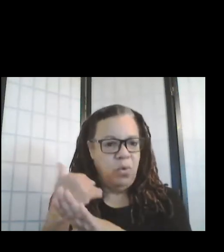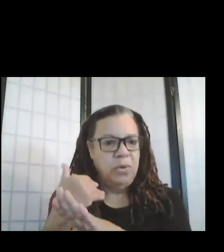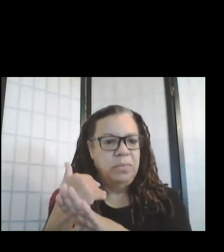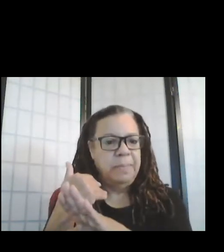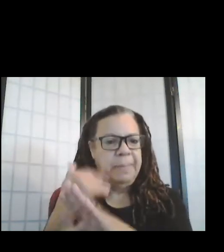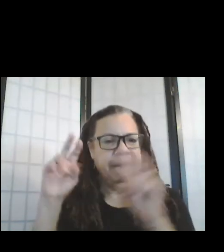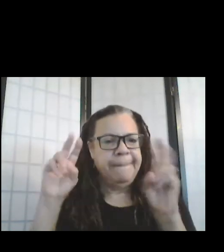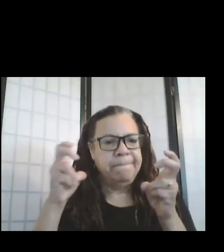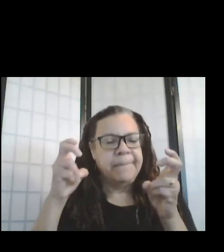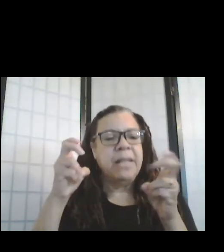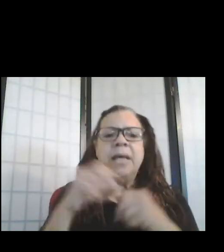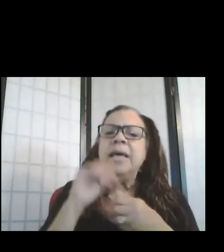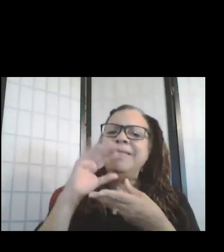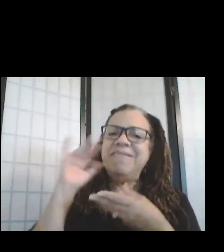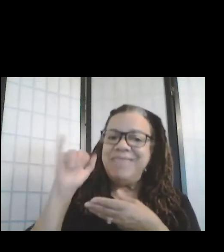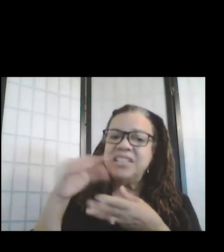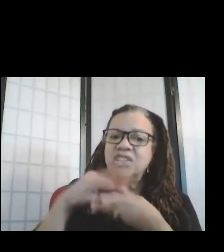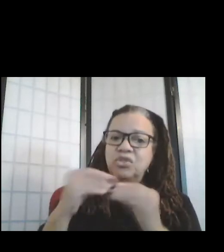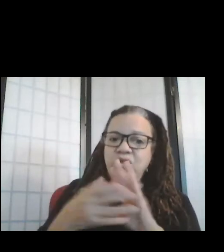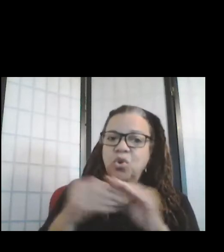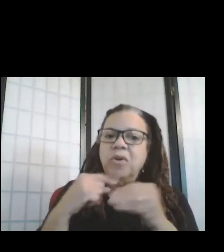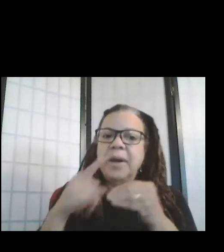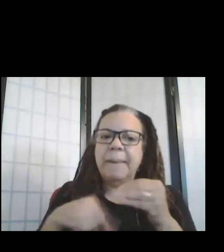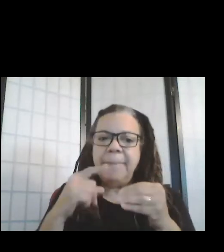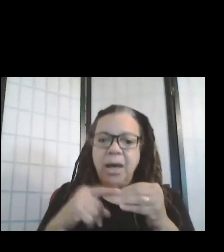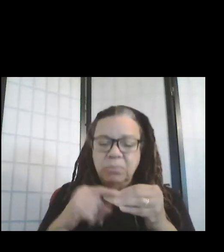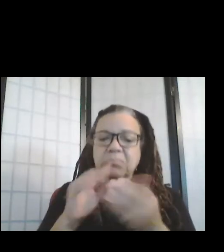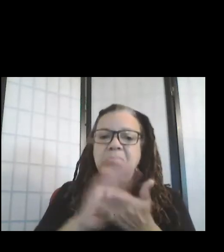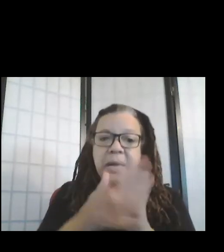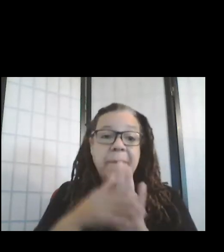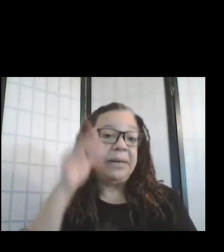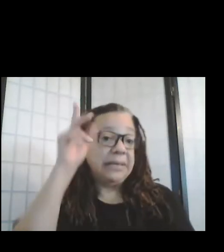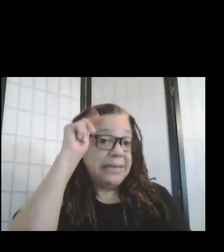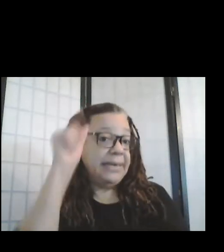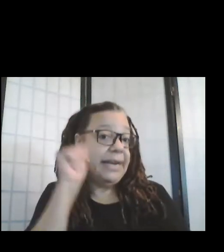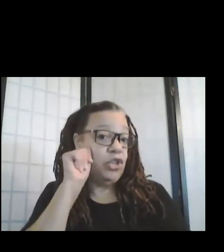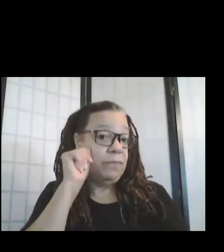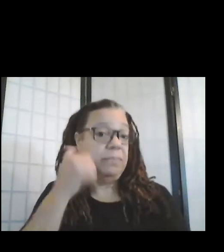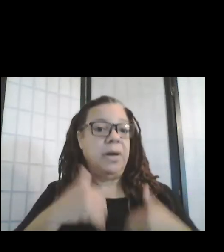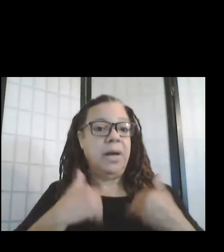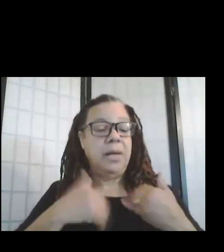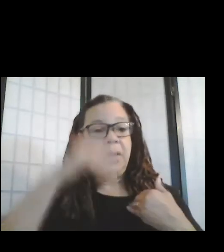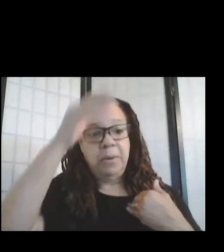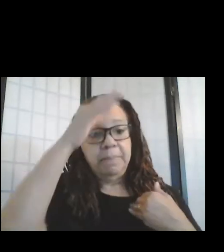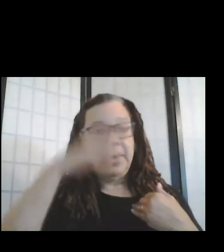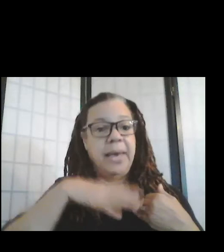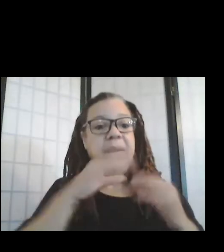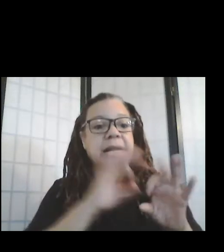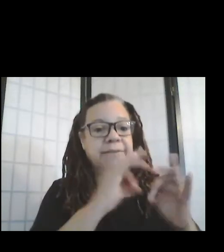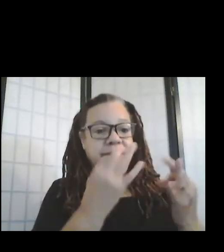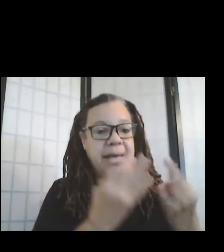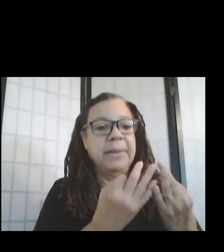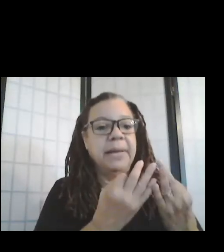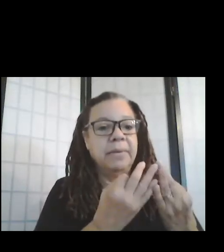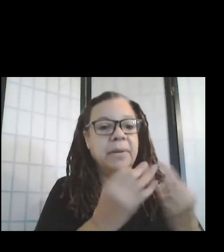It's basically a story of coming of age, of a young man who with his family goes out to, I think